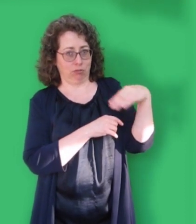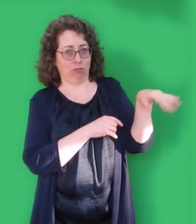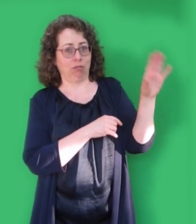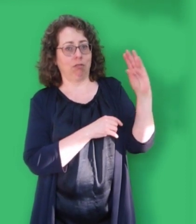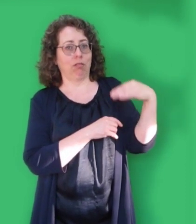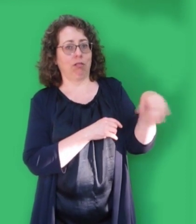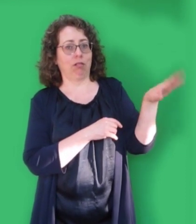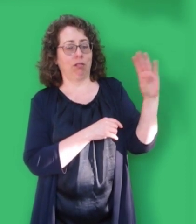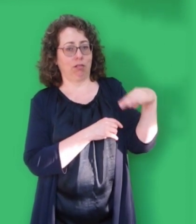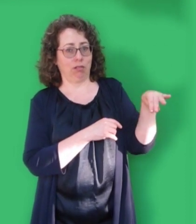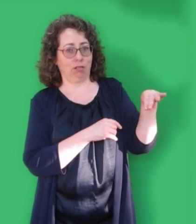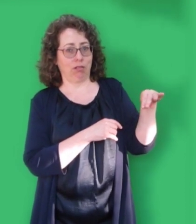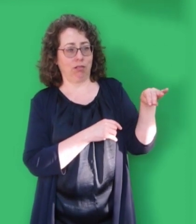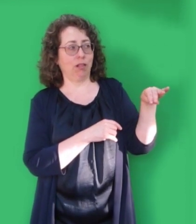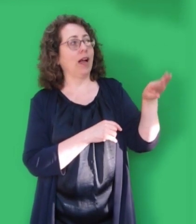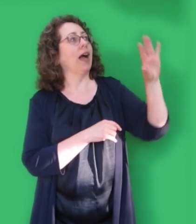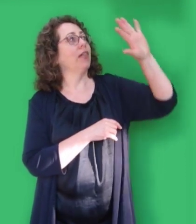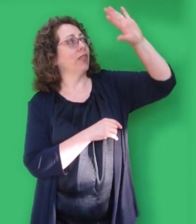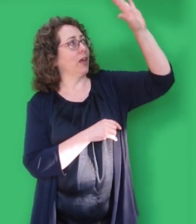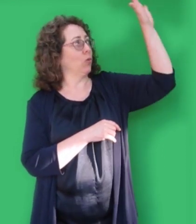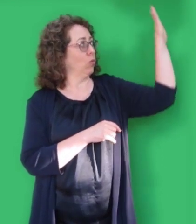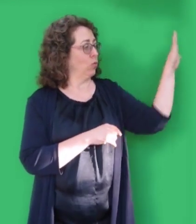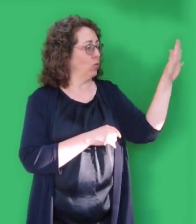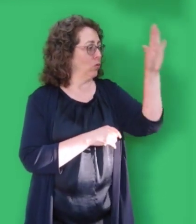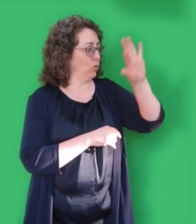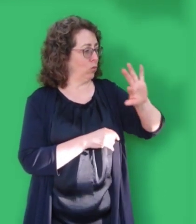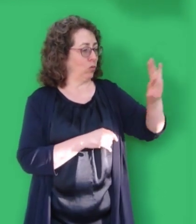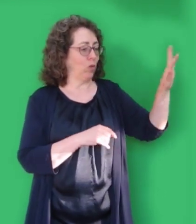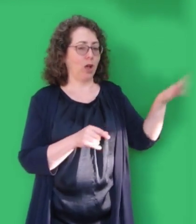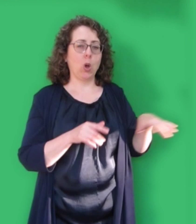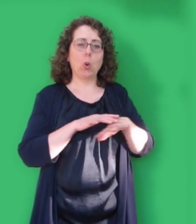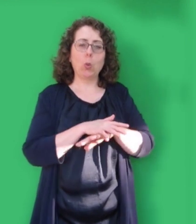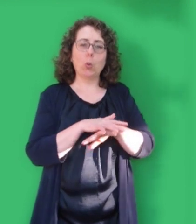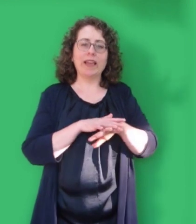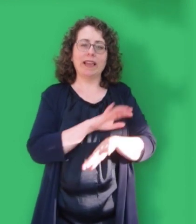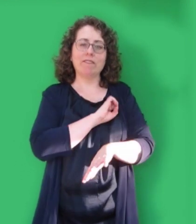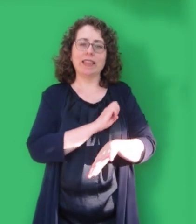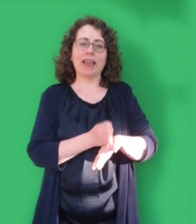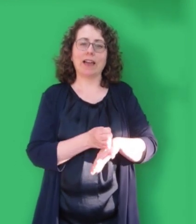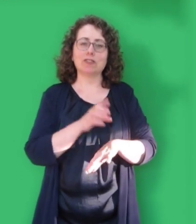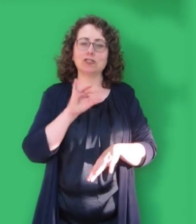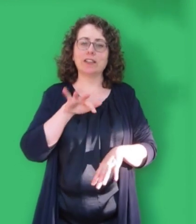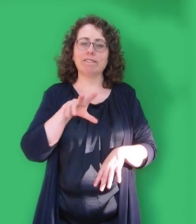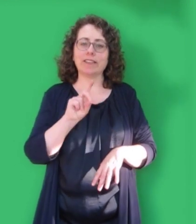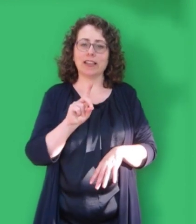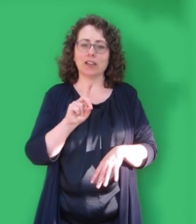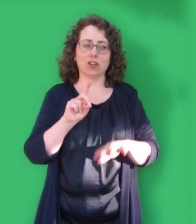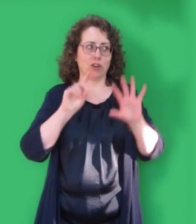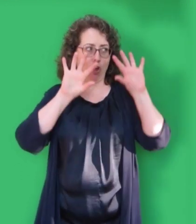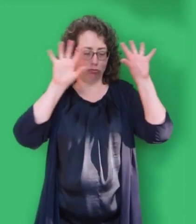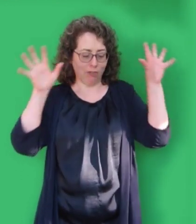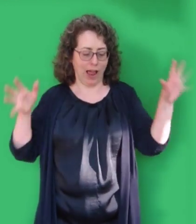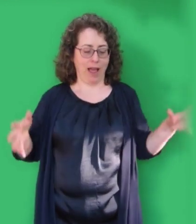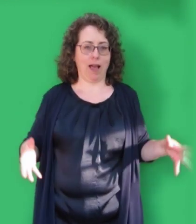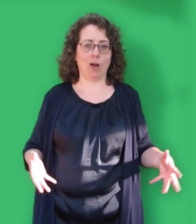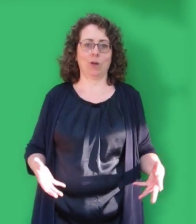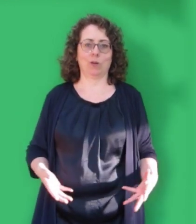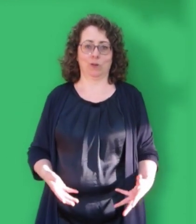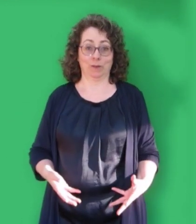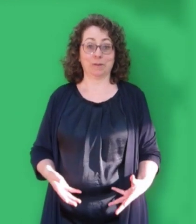direction. And weaving our energy field back down around